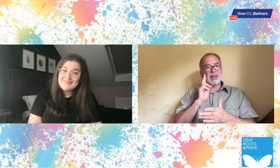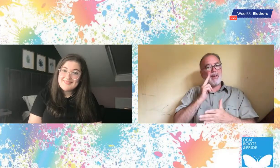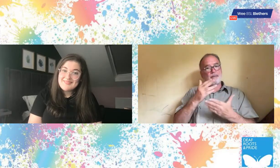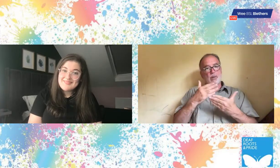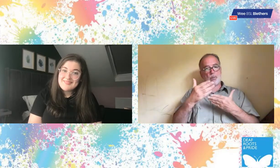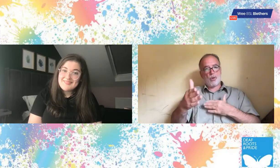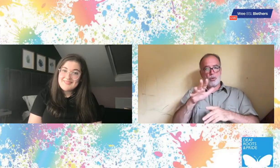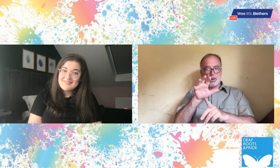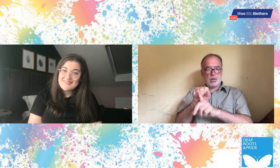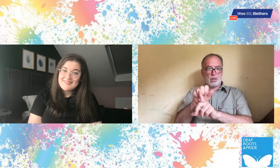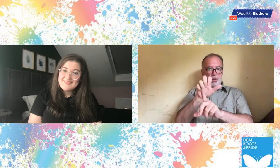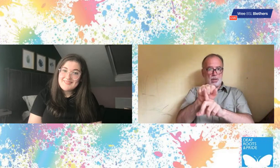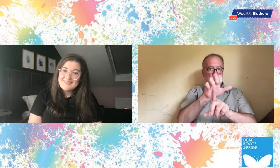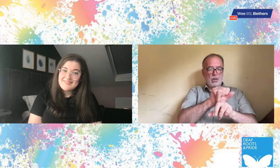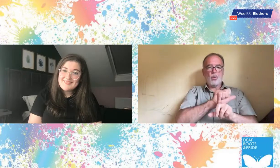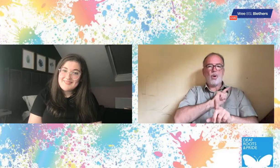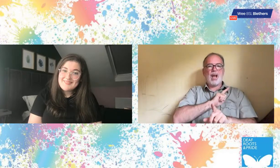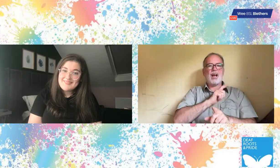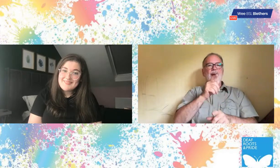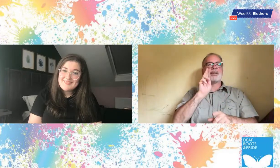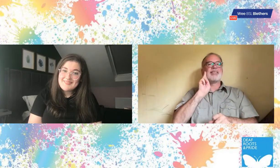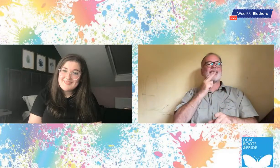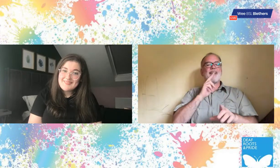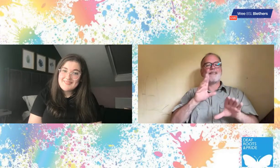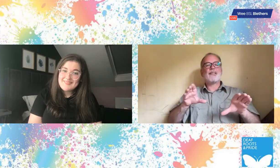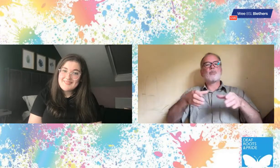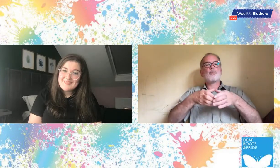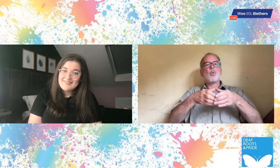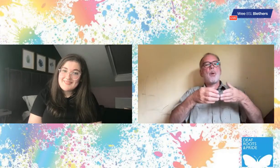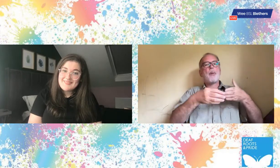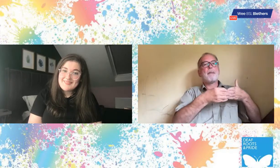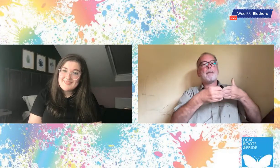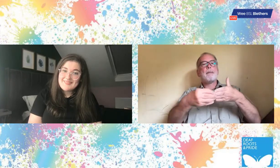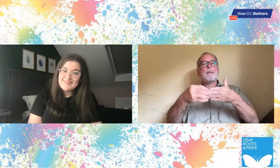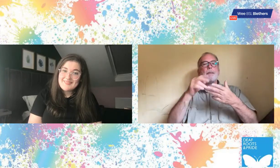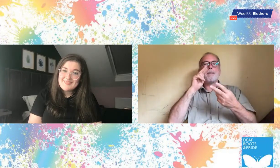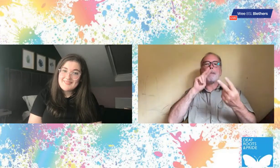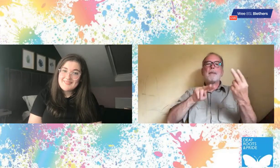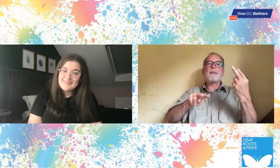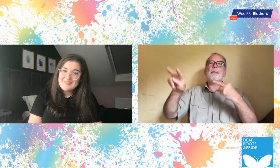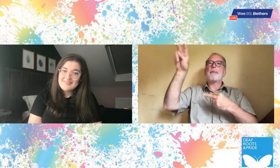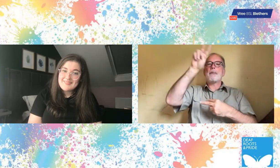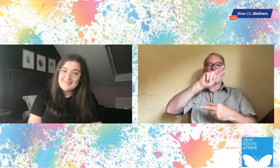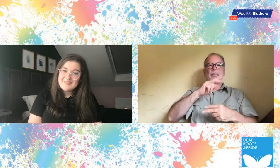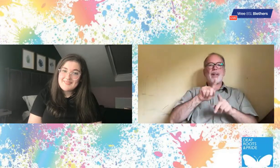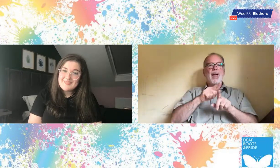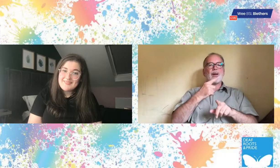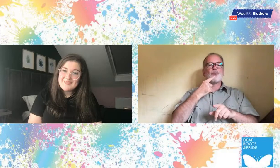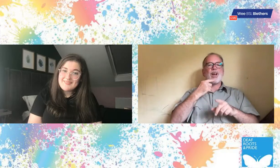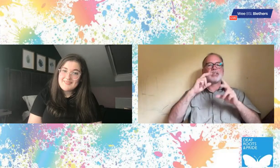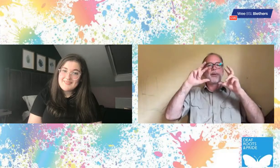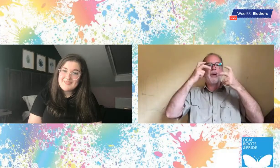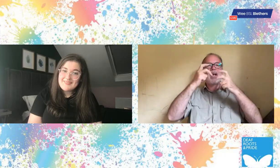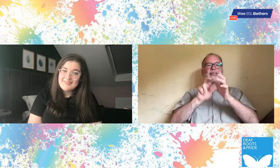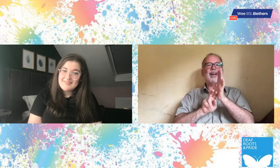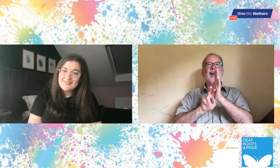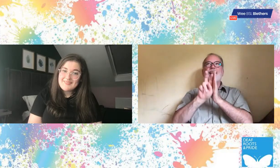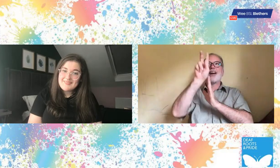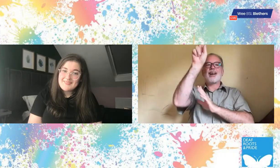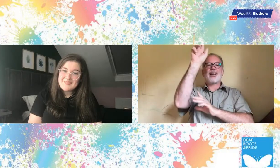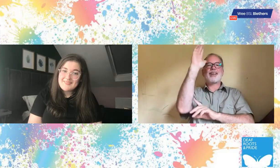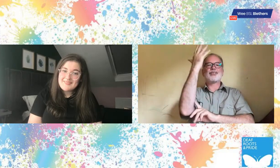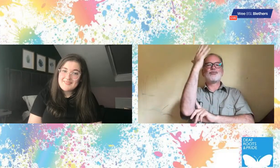think, well, I'm picking up cues in their body, their face, their, you know, their head. And I think that's the same with